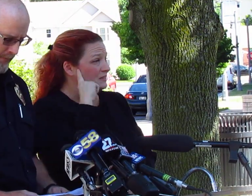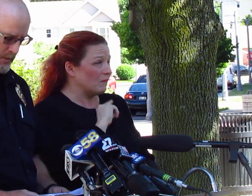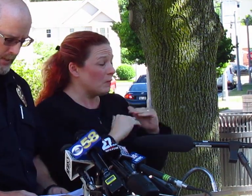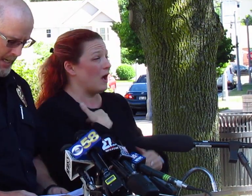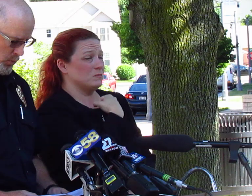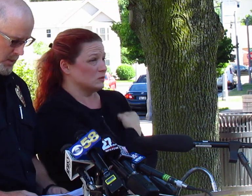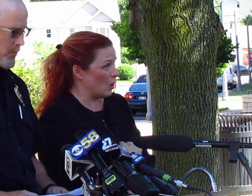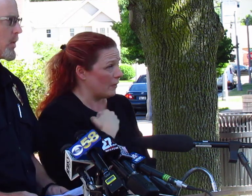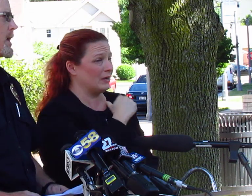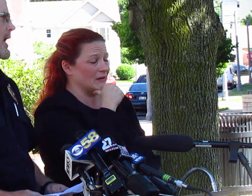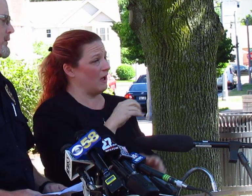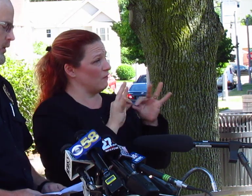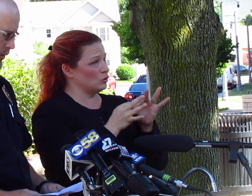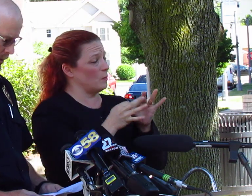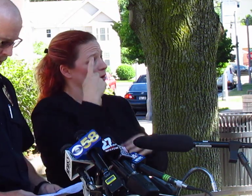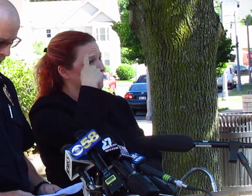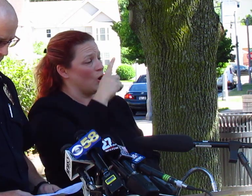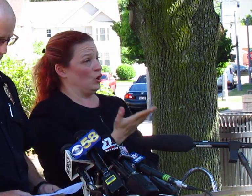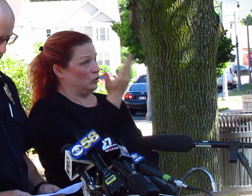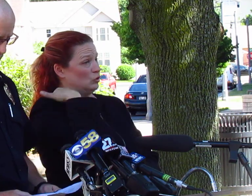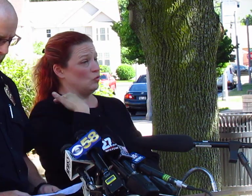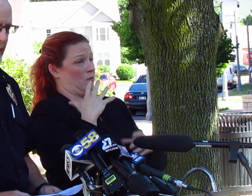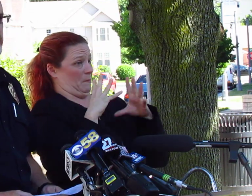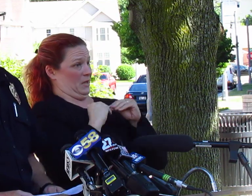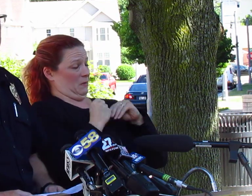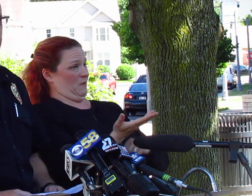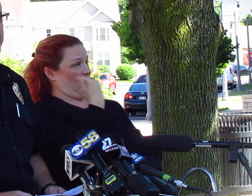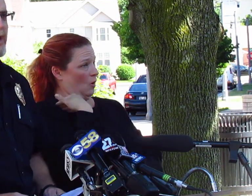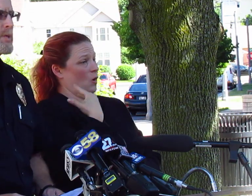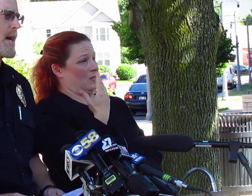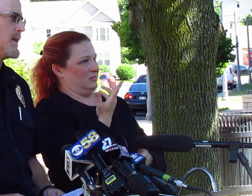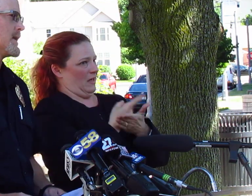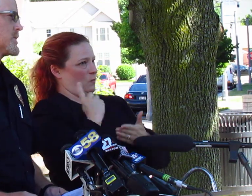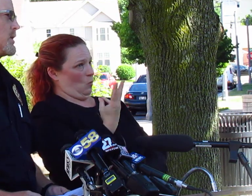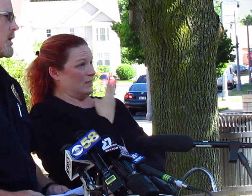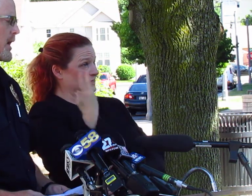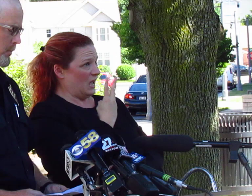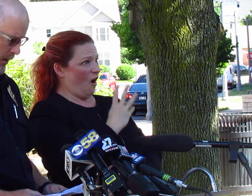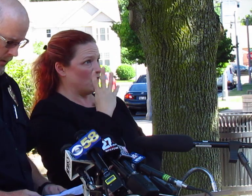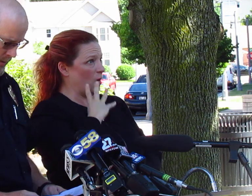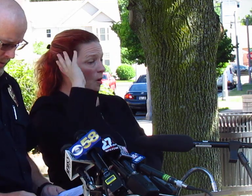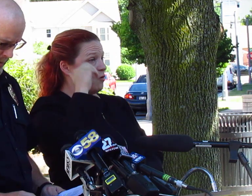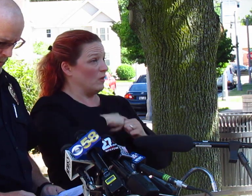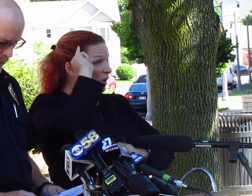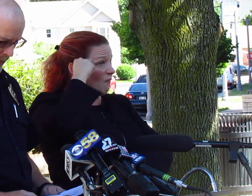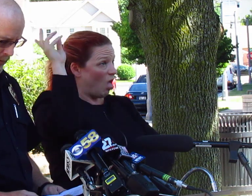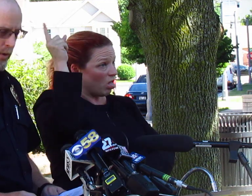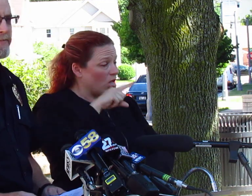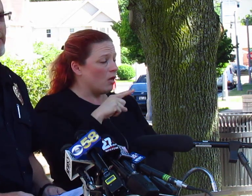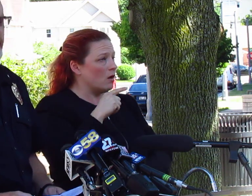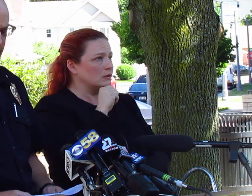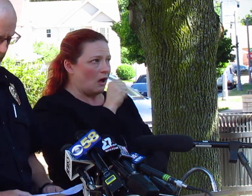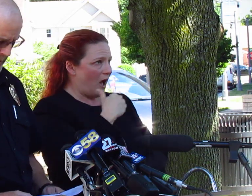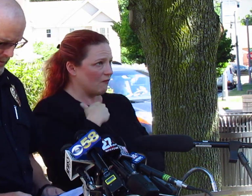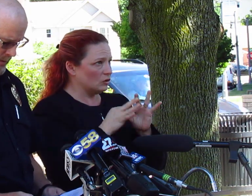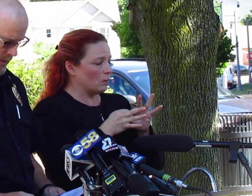press conferences last Wednesday morning and afternoon. Please be assured that that was not intentional on our part. We have learned